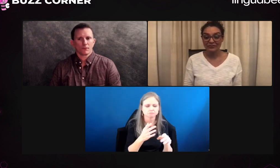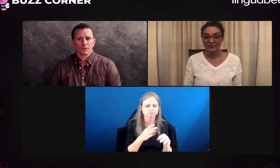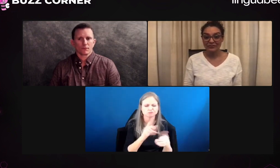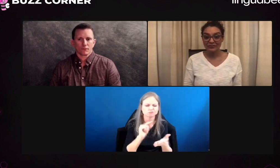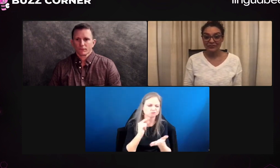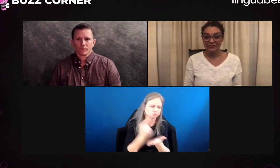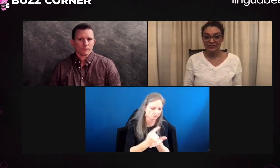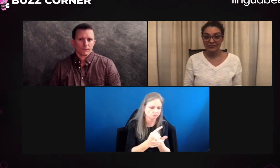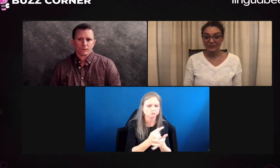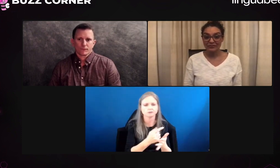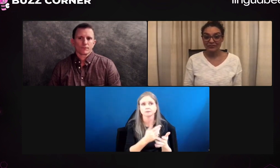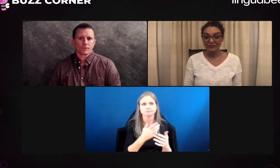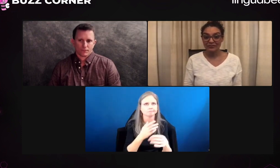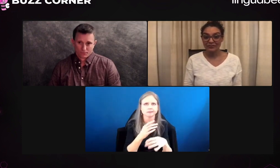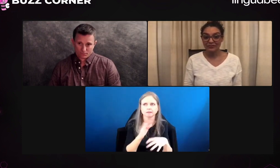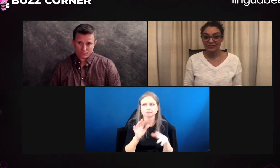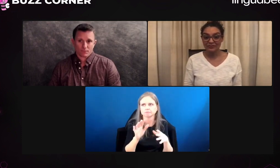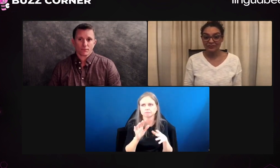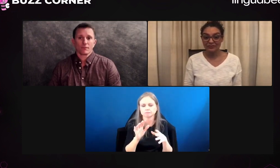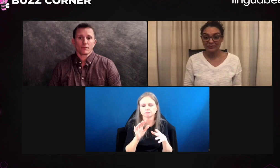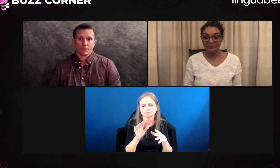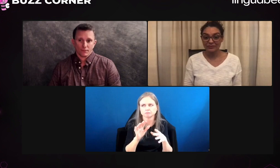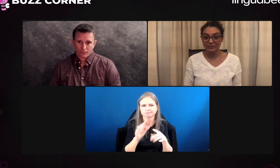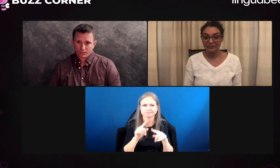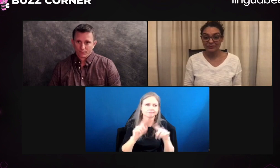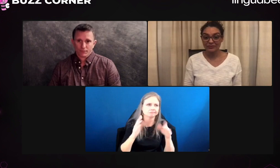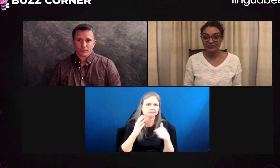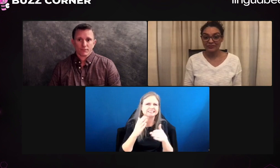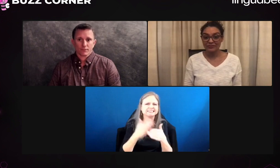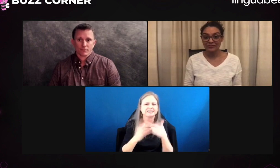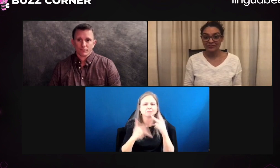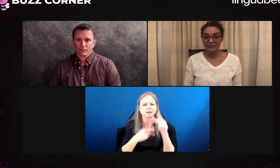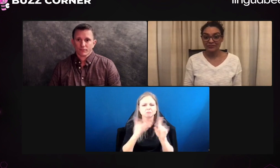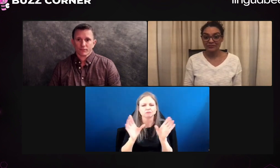it mean, right? You've graduated,